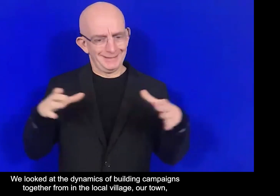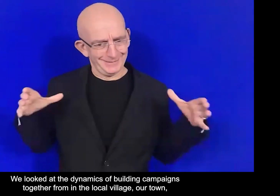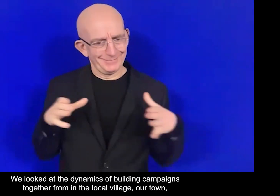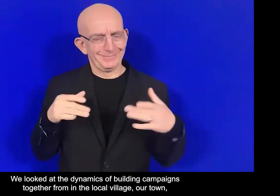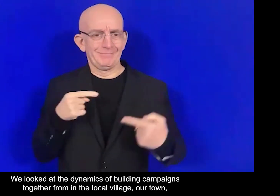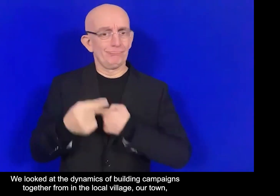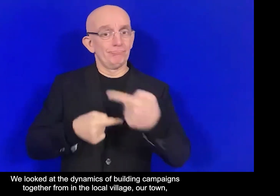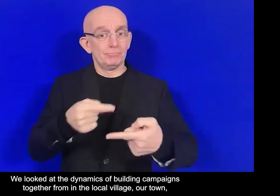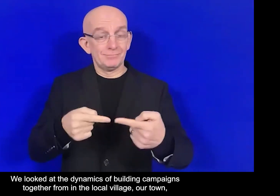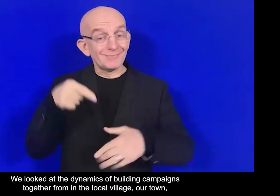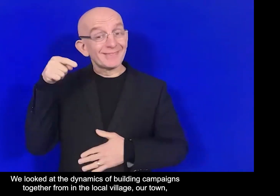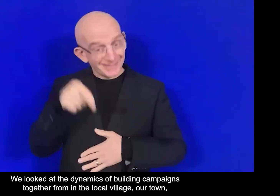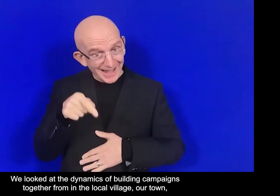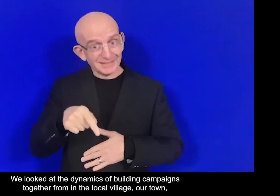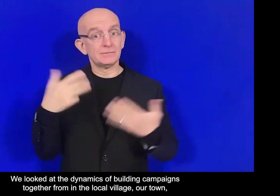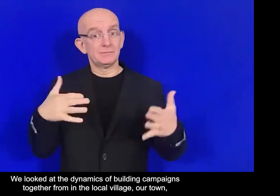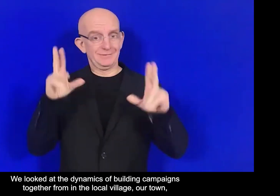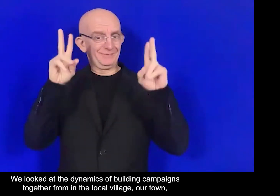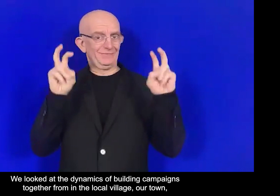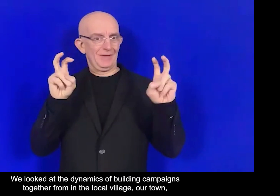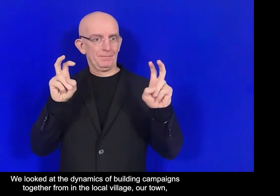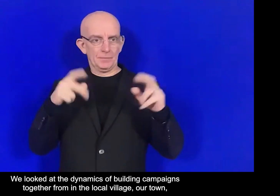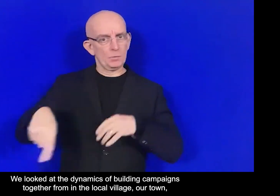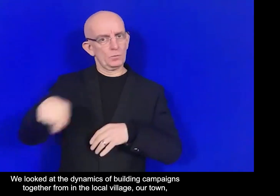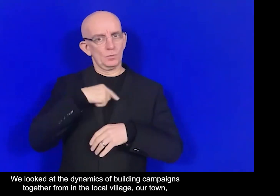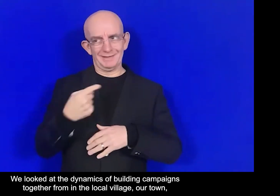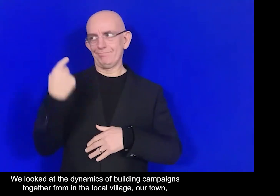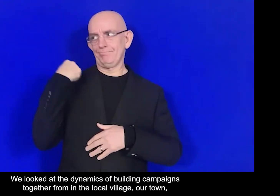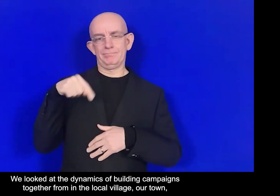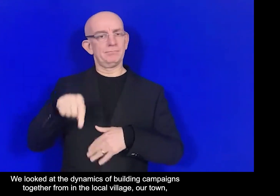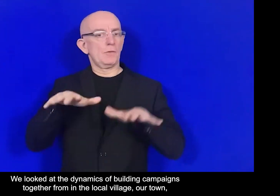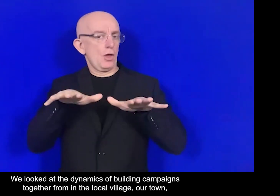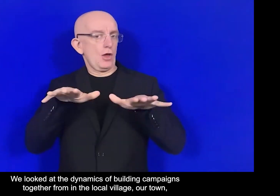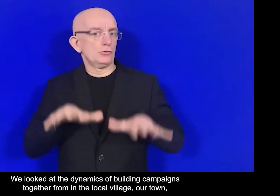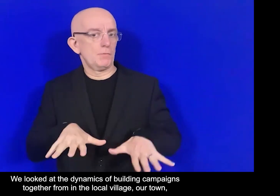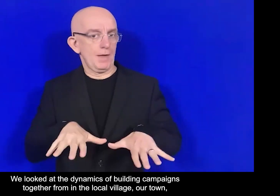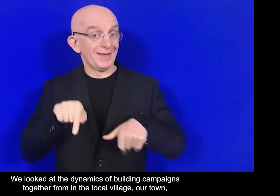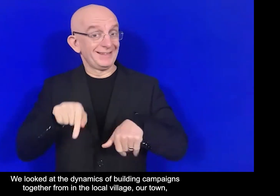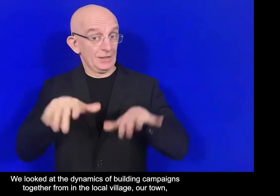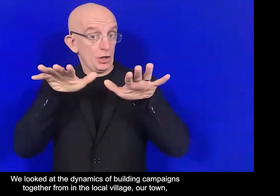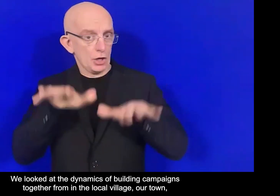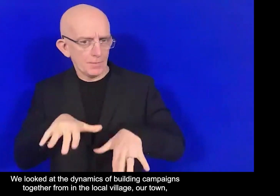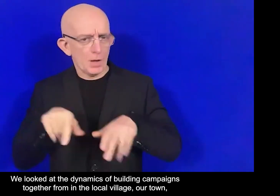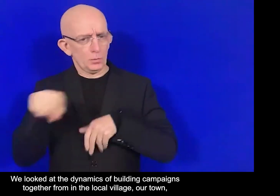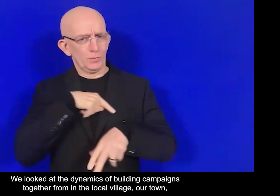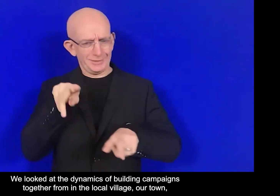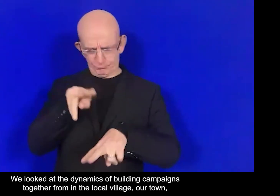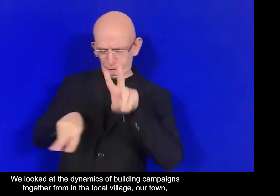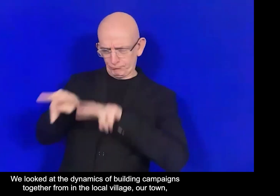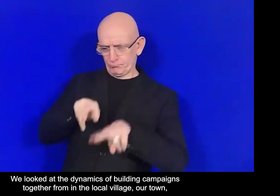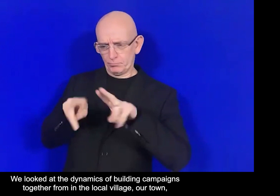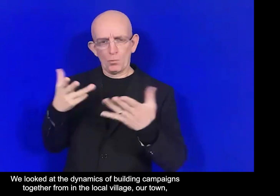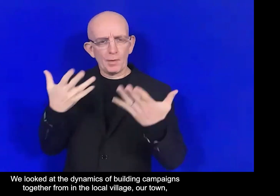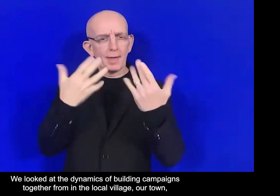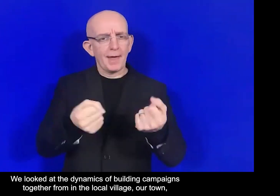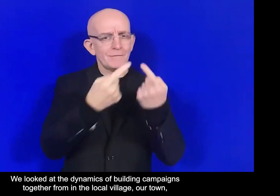October. We looked at the dynamic of building campaigns together